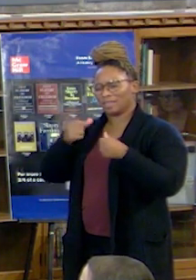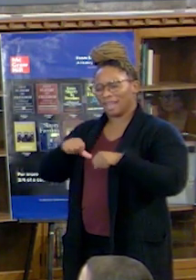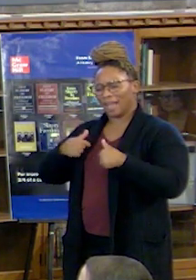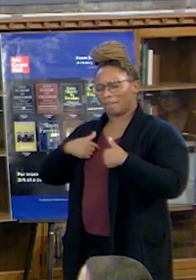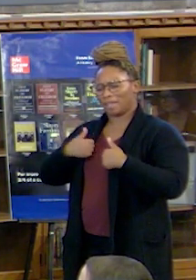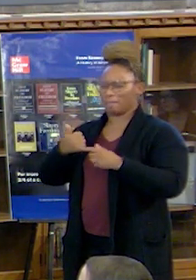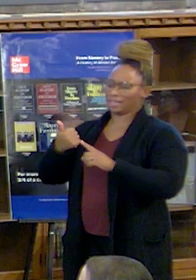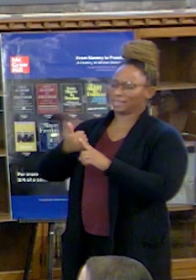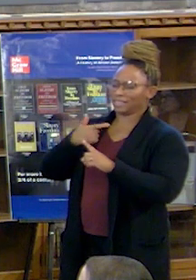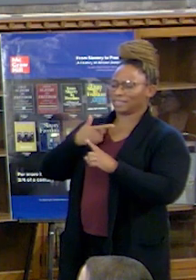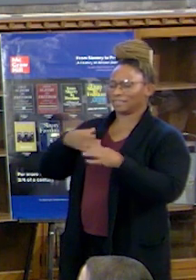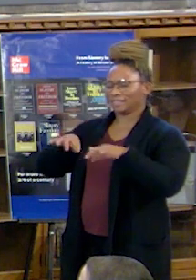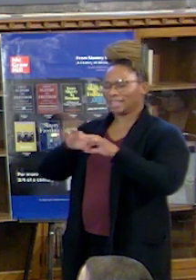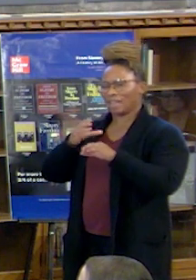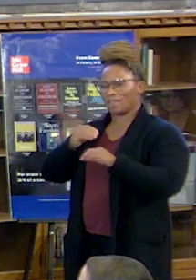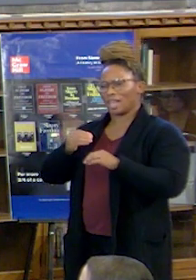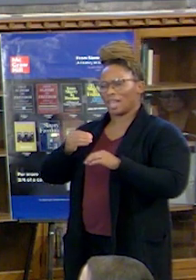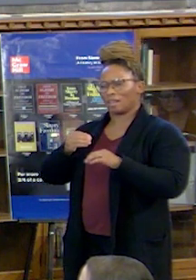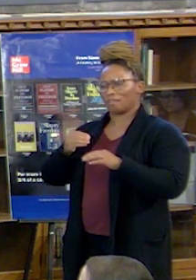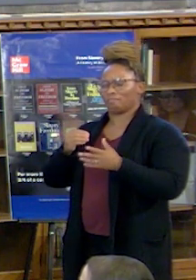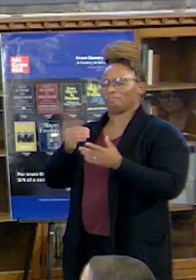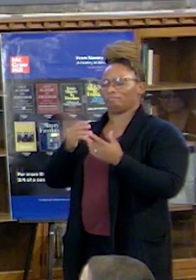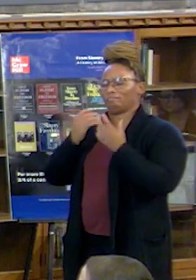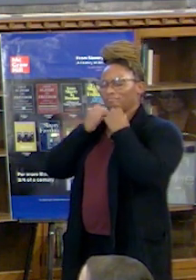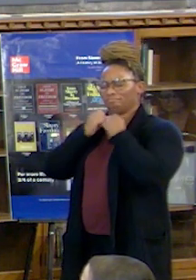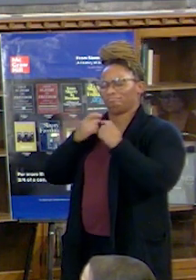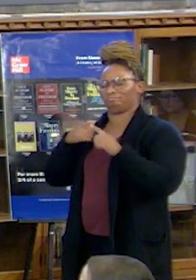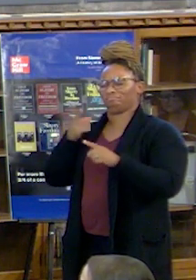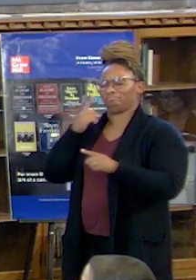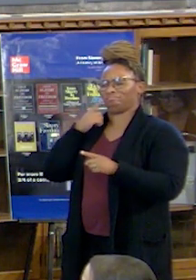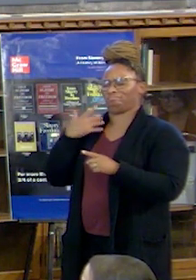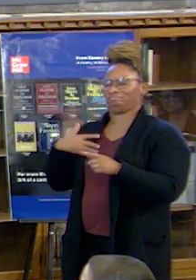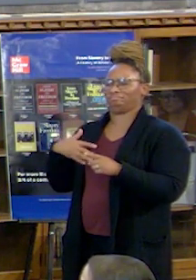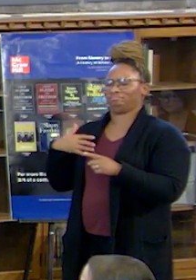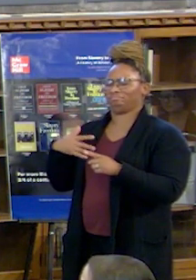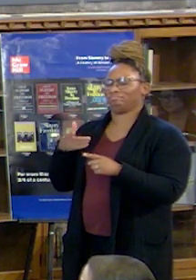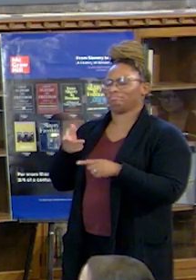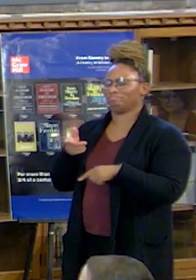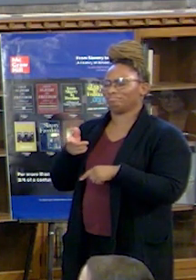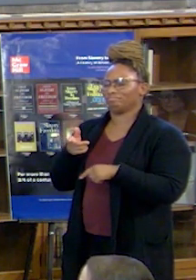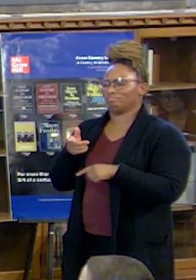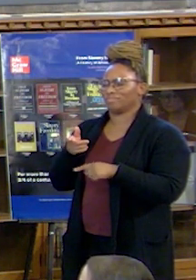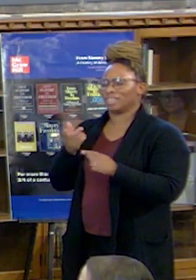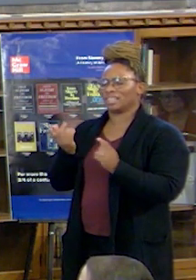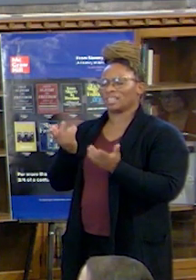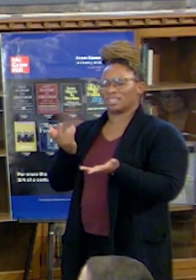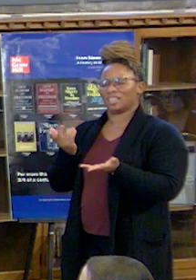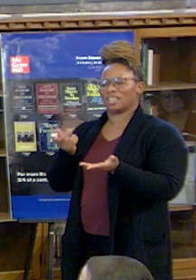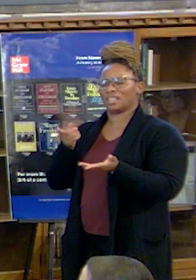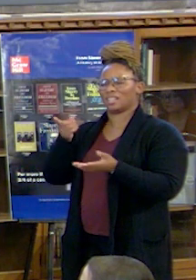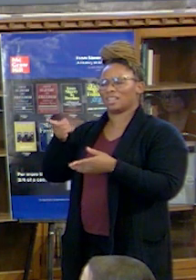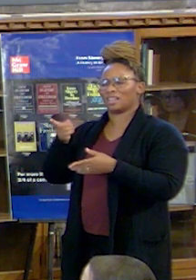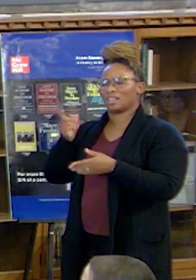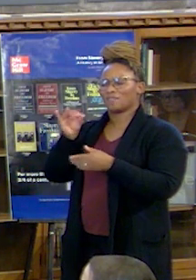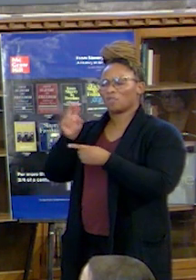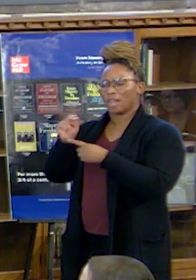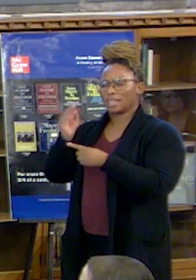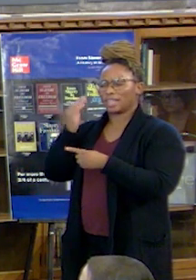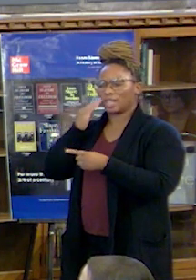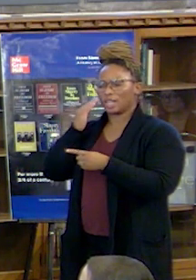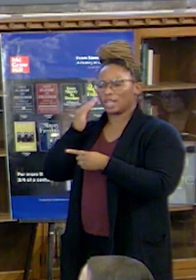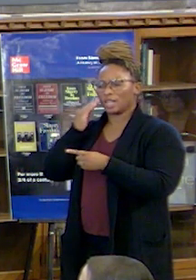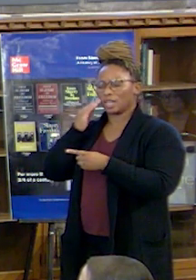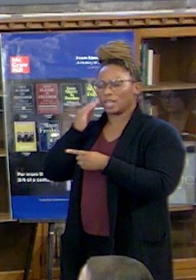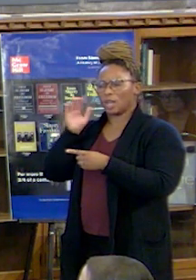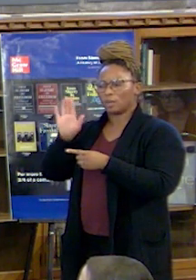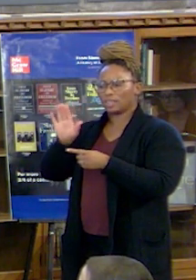sense of self and worth I find that account amazing somehow something about how fully Frank then knows his own